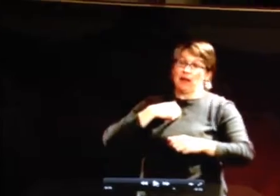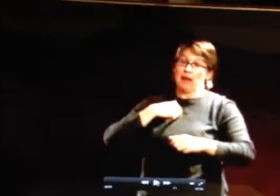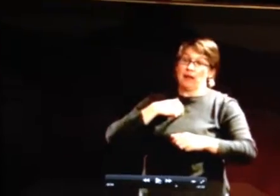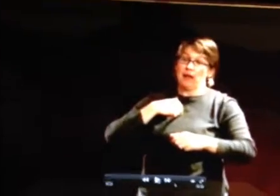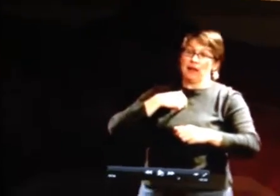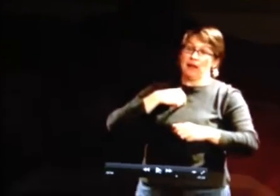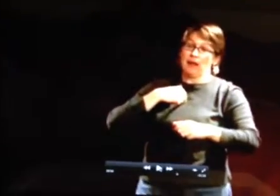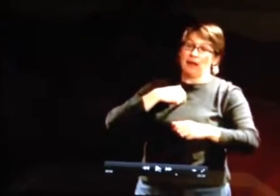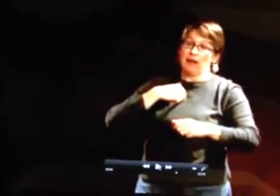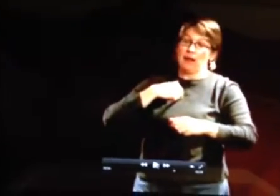flip."